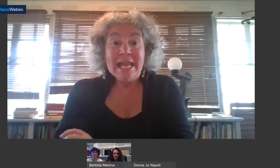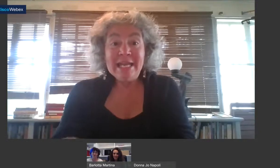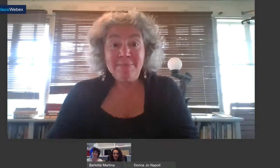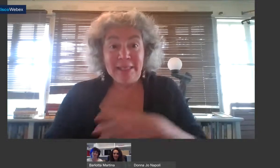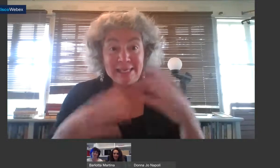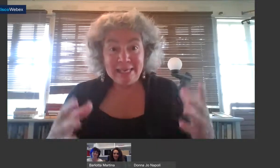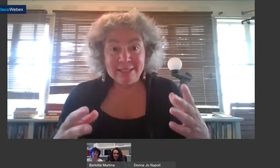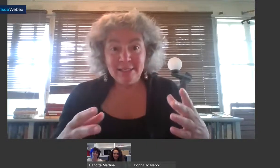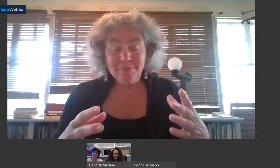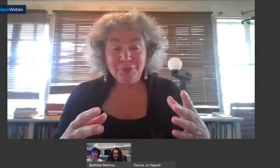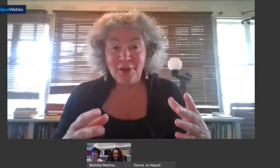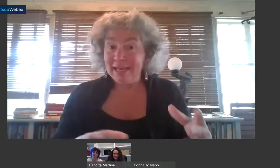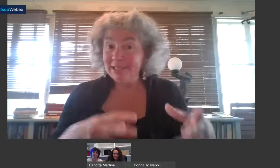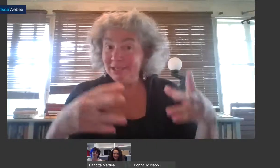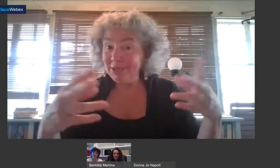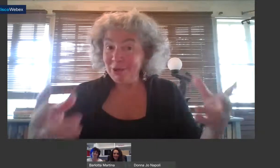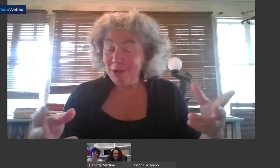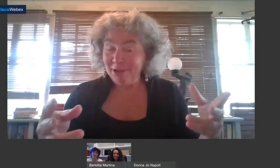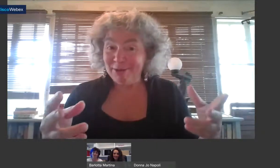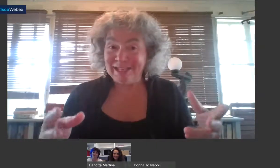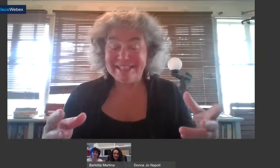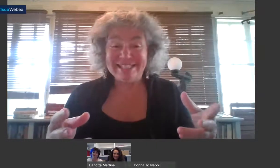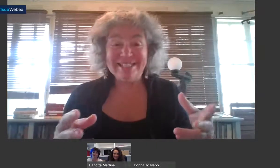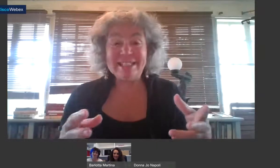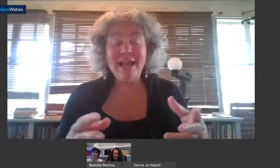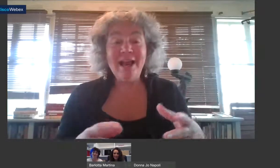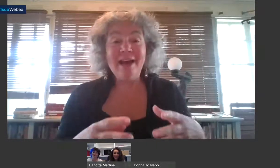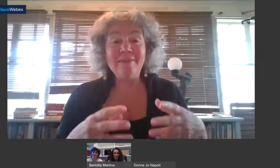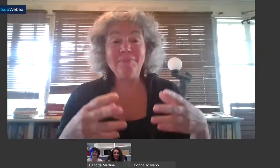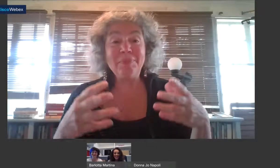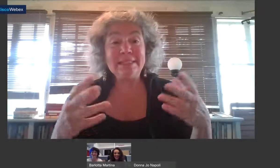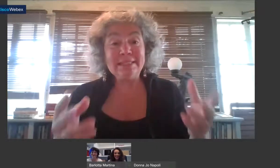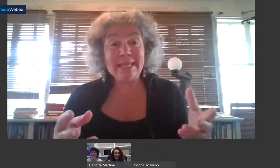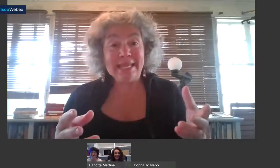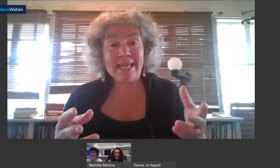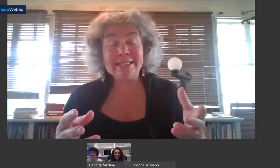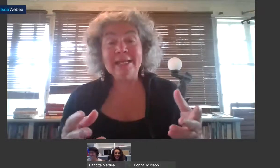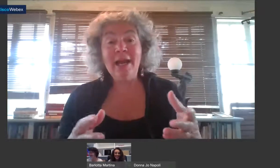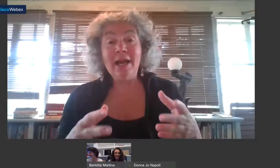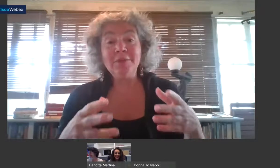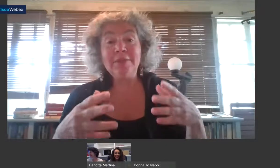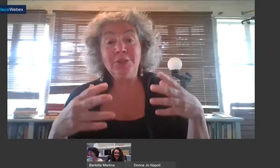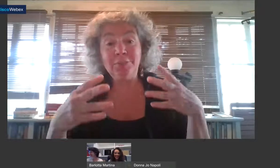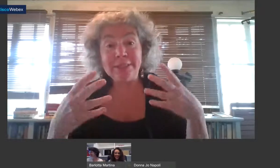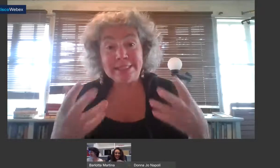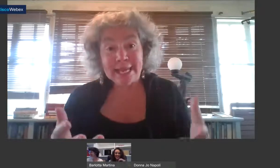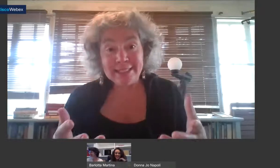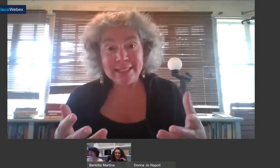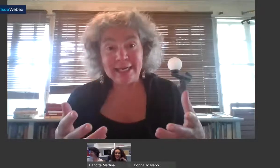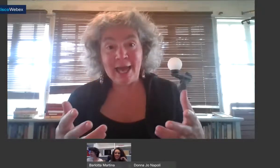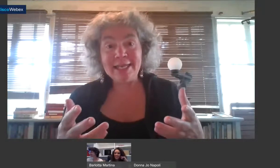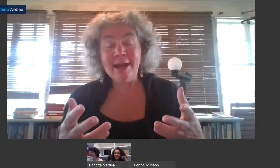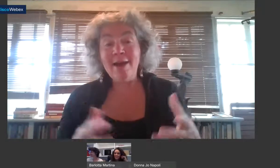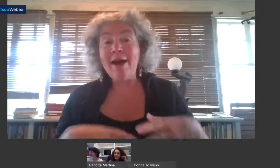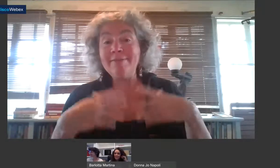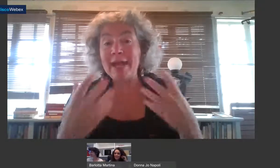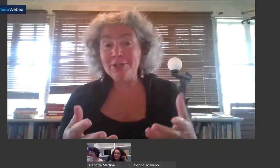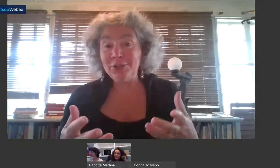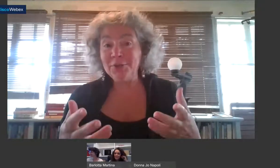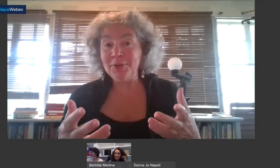had planned on asking you all questions, but since I can't, I'm going to pretend like I've asked you a